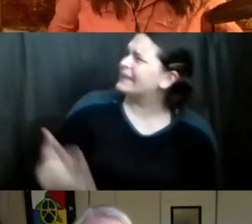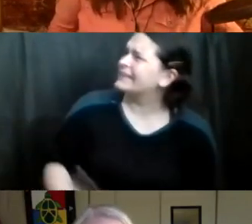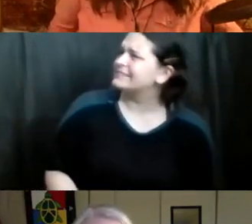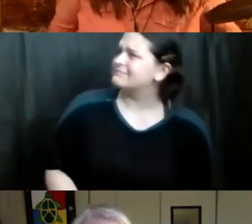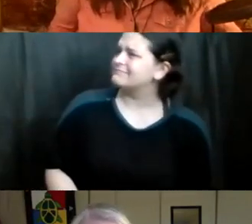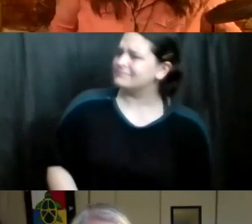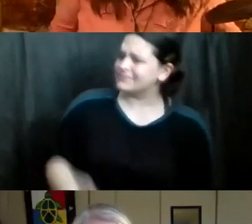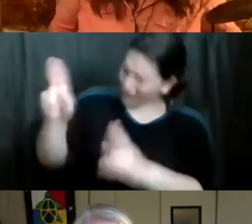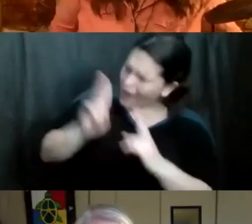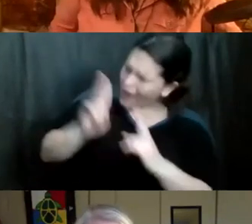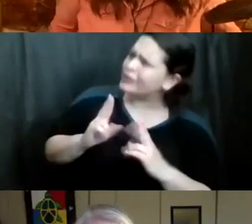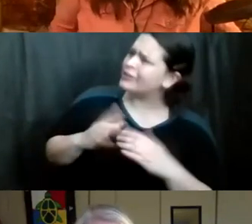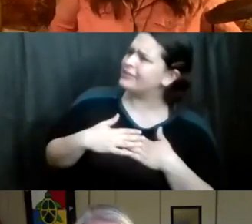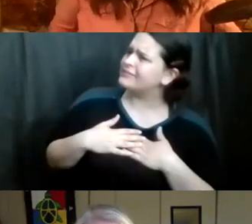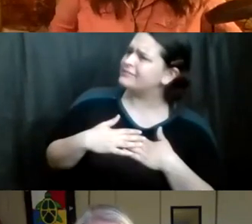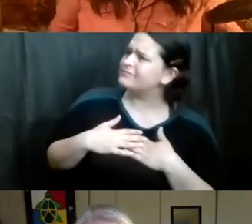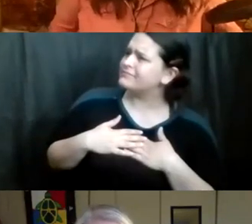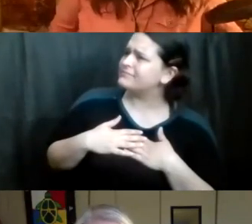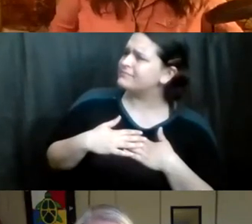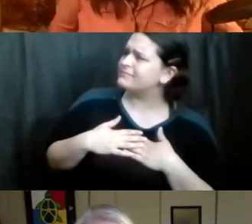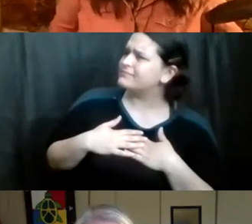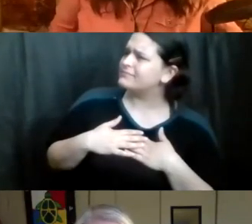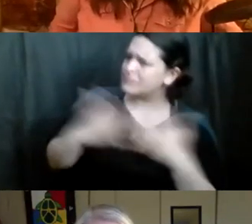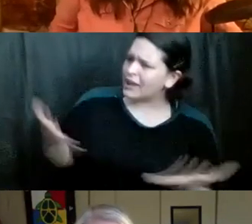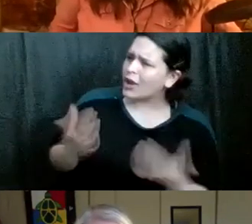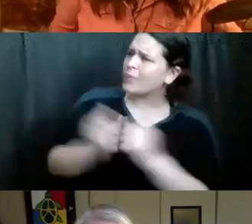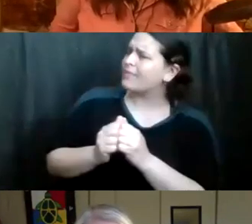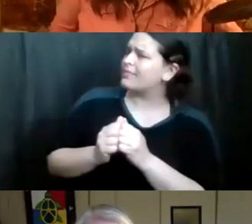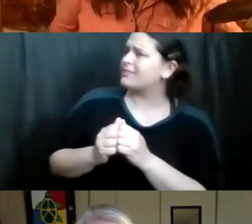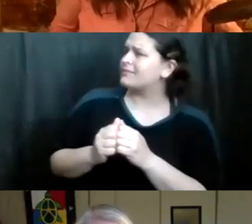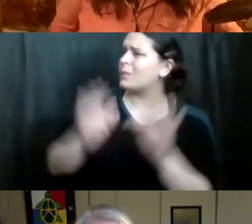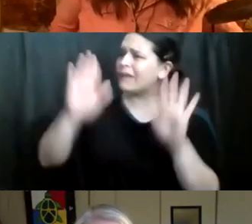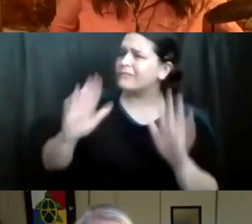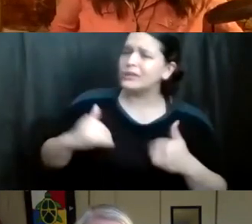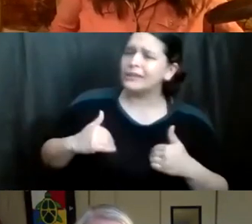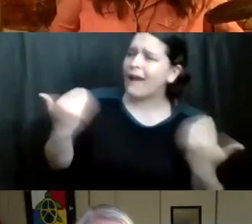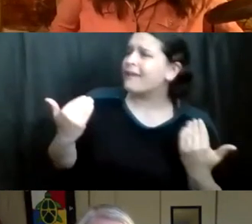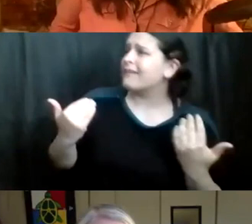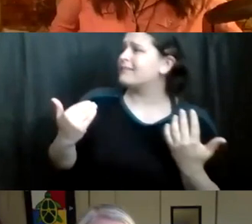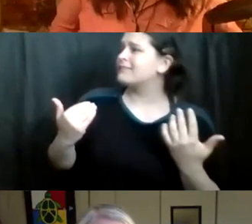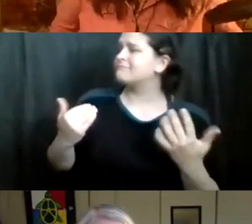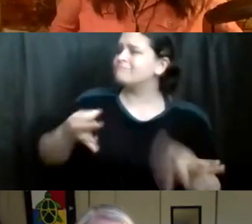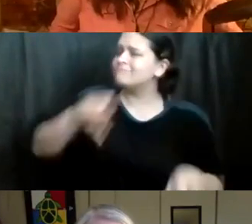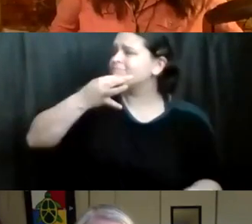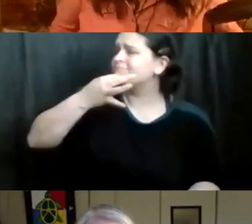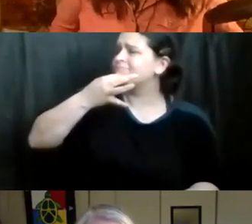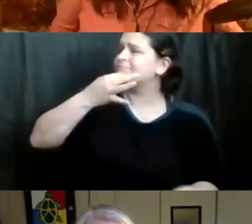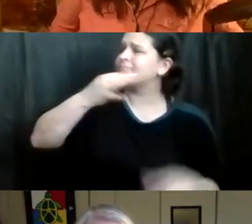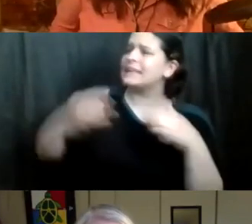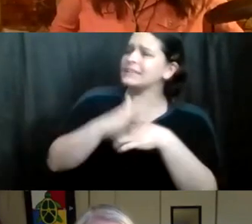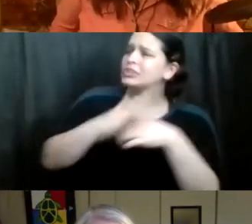honor. It's really an honor to be amongst such wonderful, young, gifted Indigenous thoughts and wisdom.